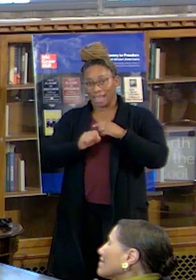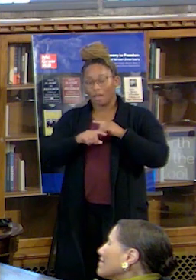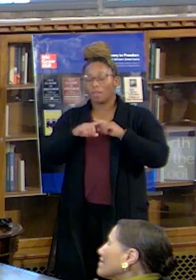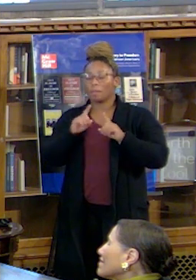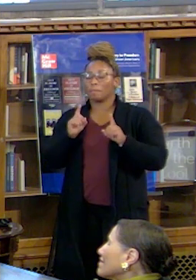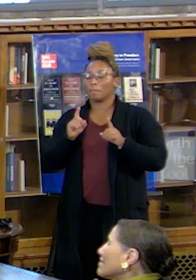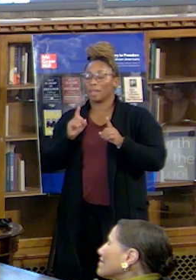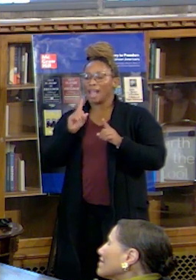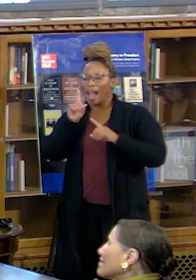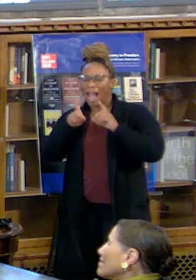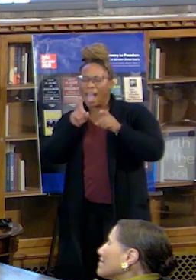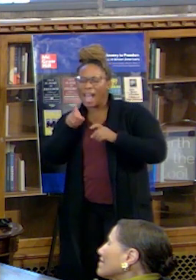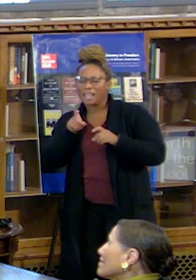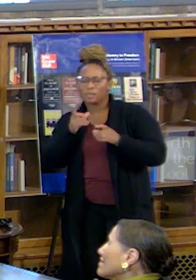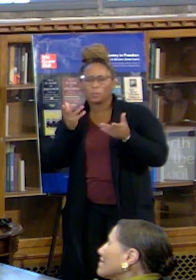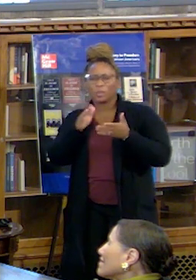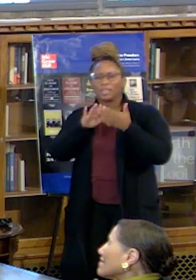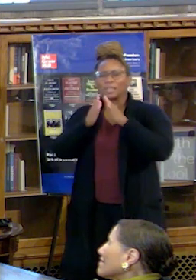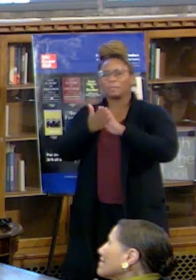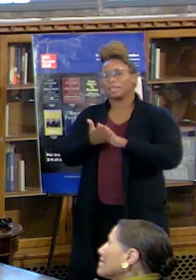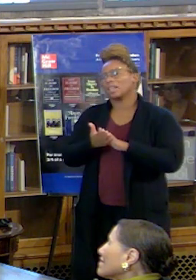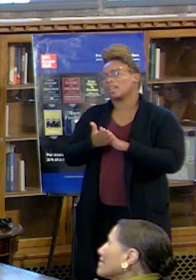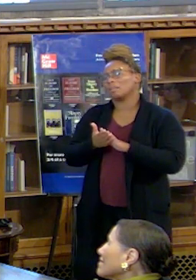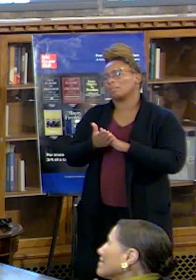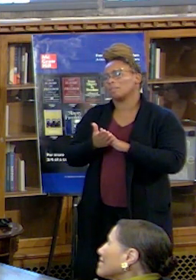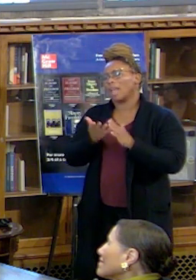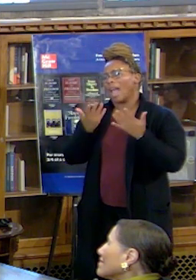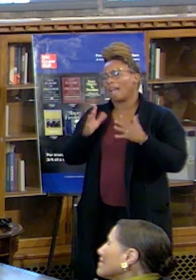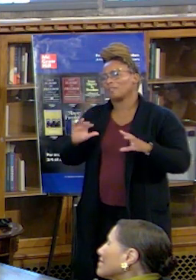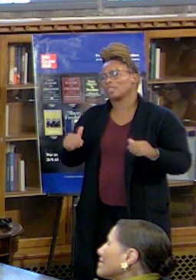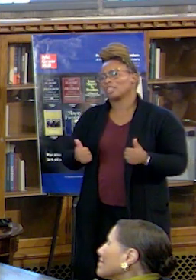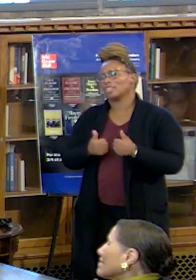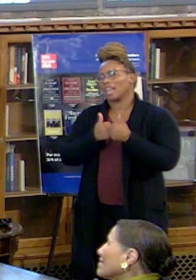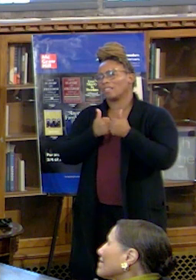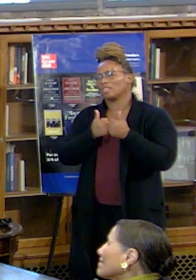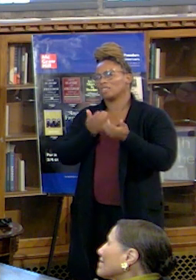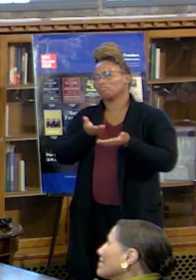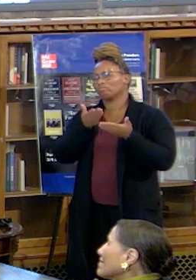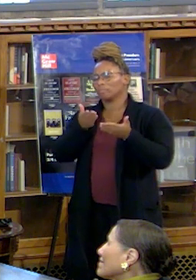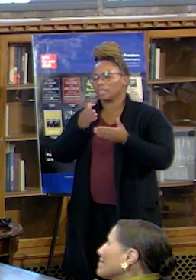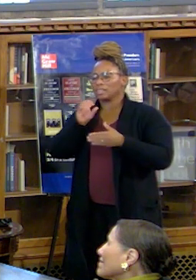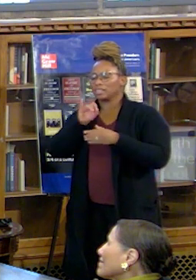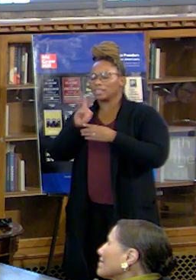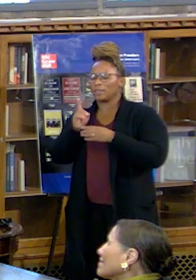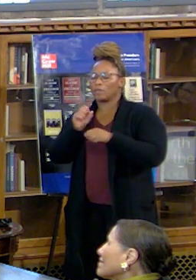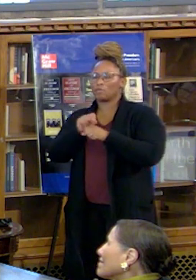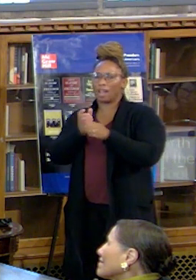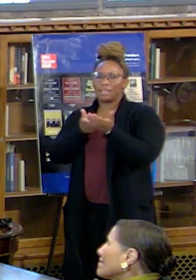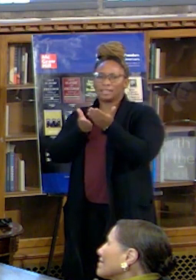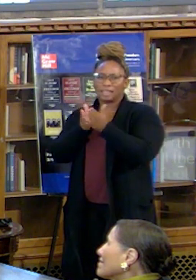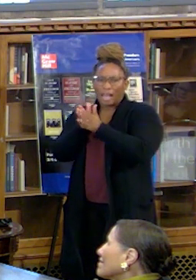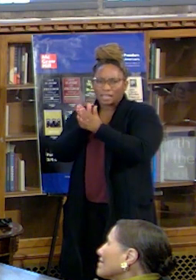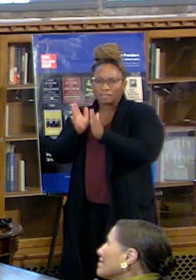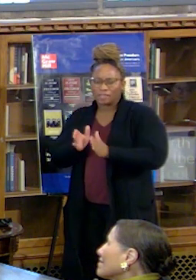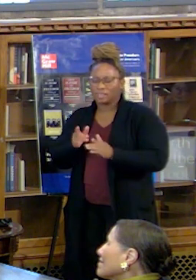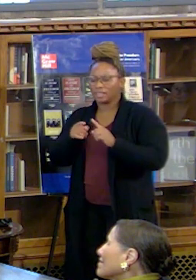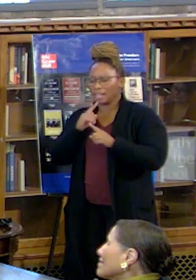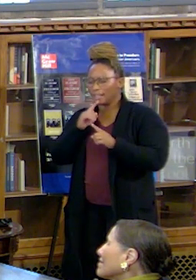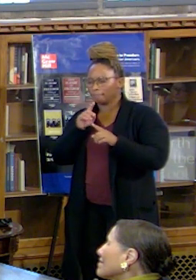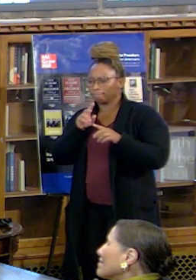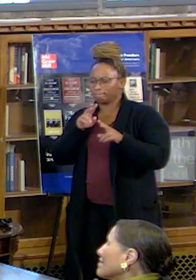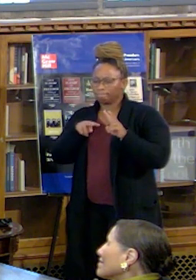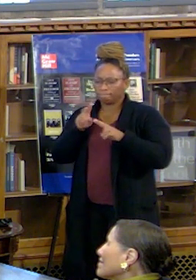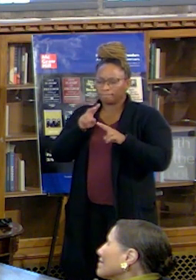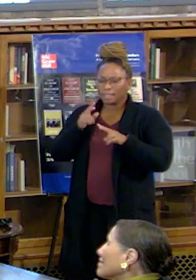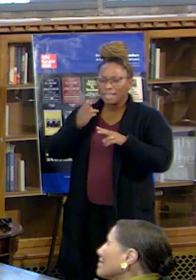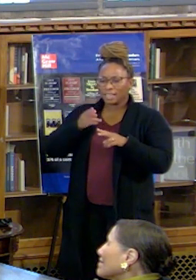to ask what Jim Crow became in response to the challenges posed by civil rights activists and to chart the unfolding